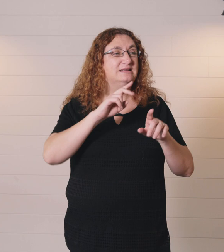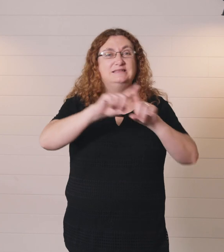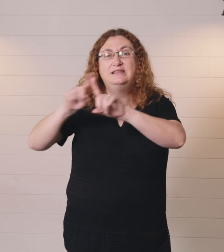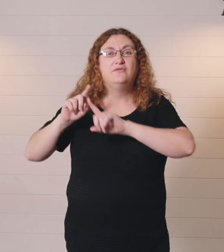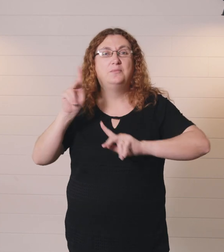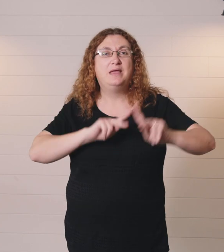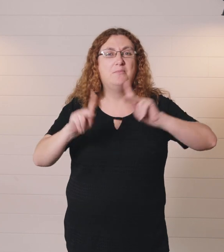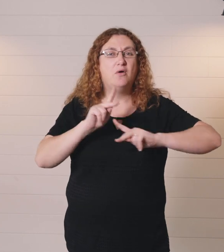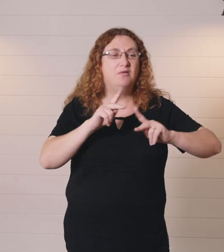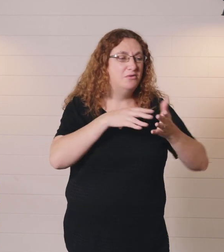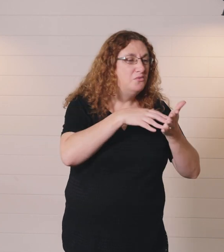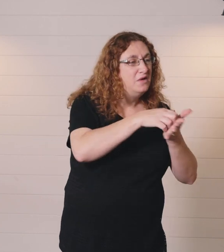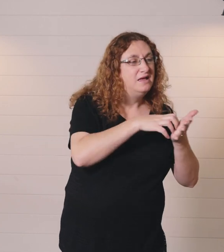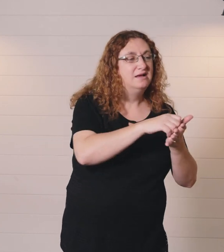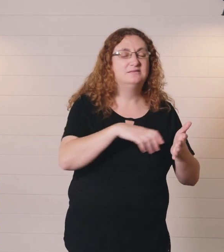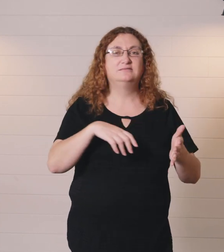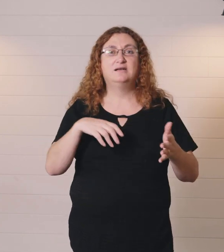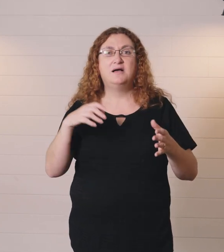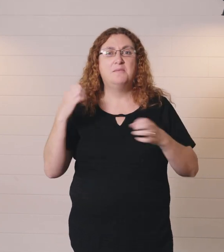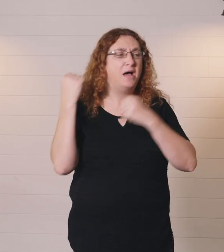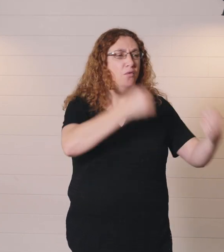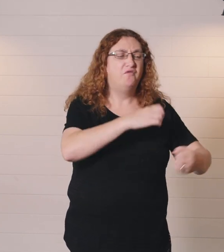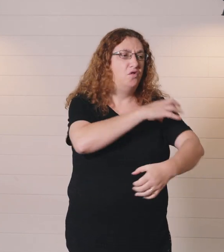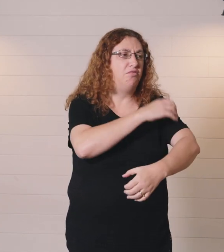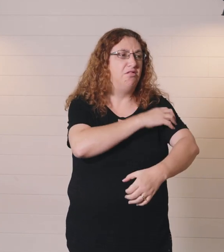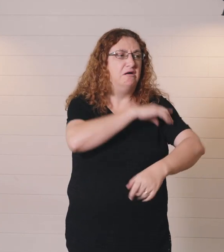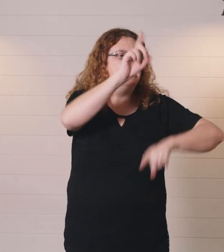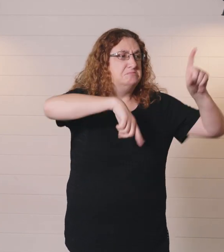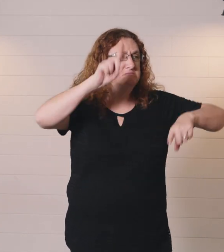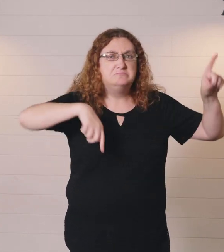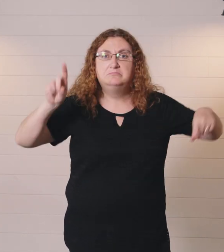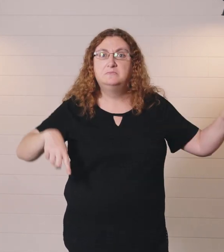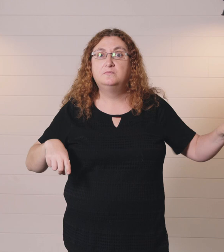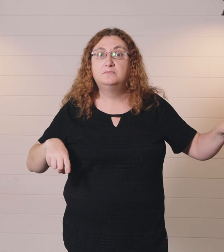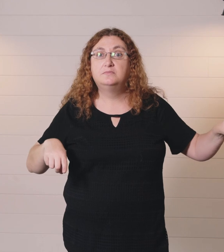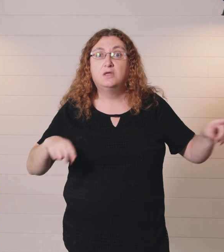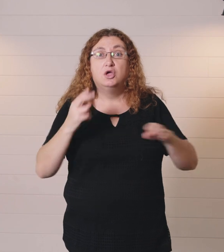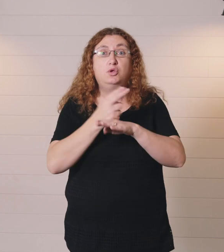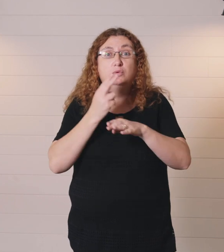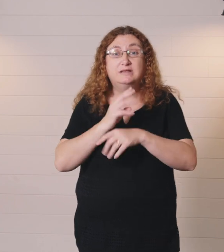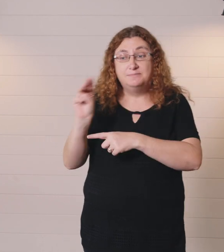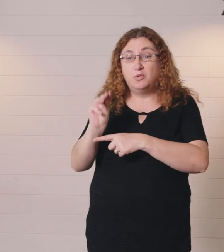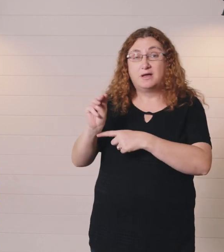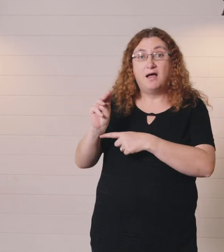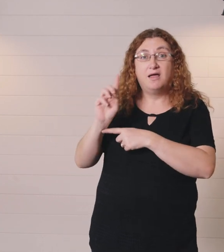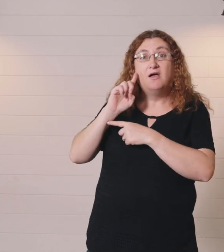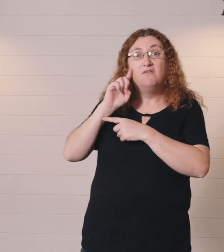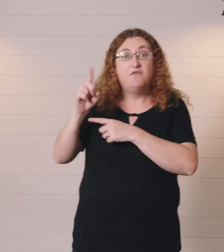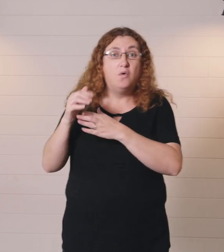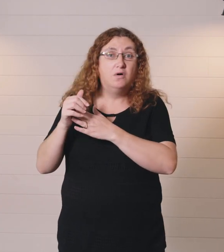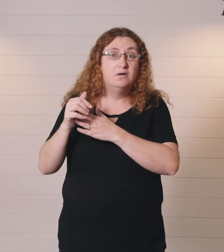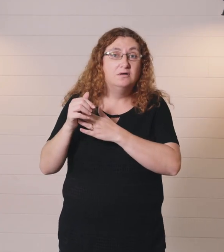here he uses Xerxes and Haman, not God-fearing men. And then he uses Mordecai